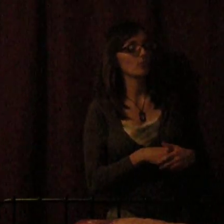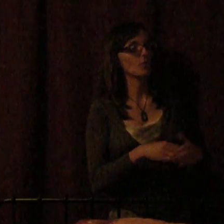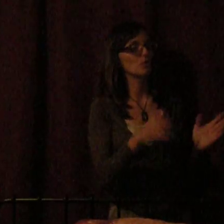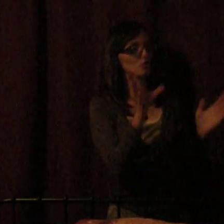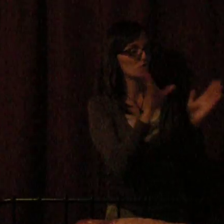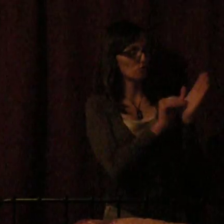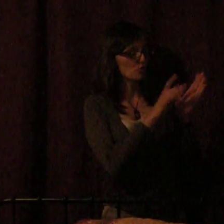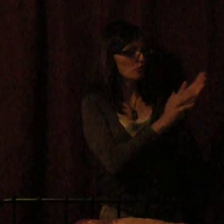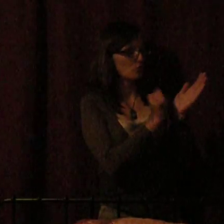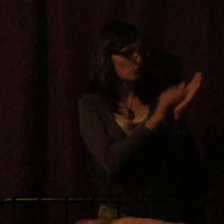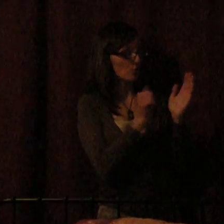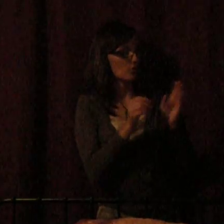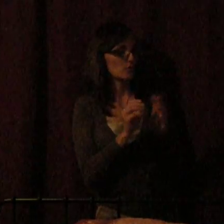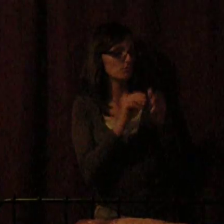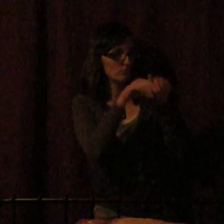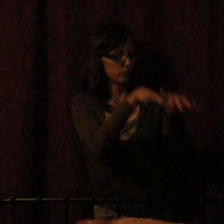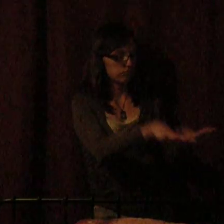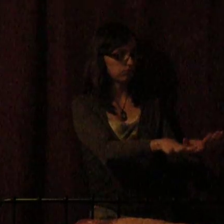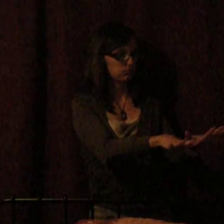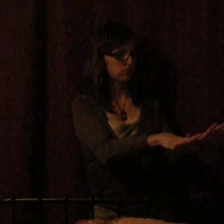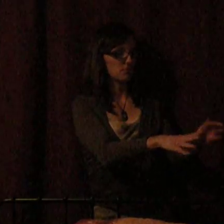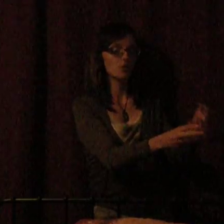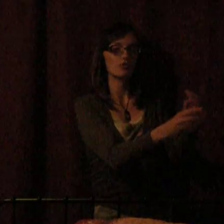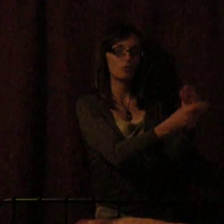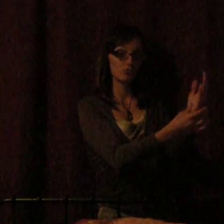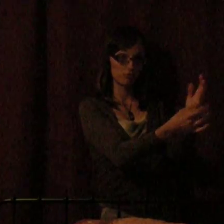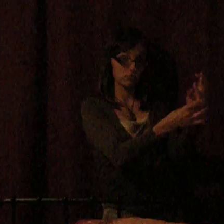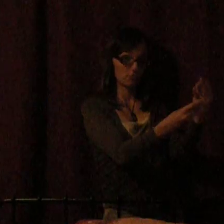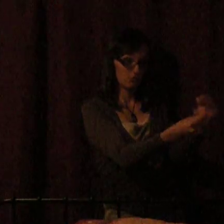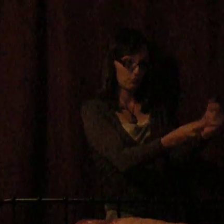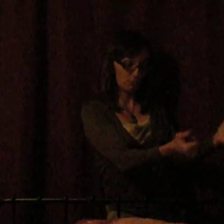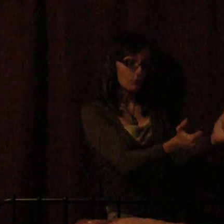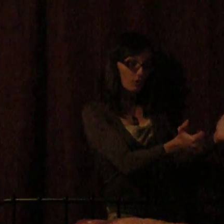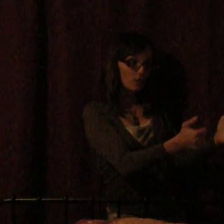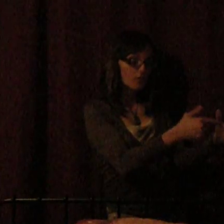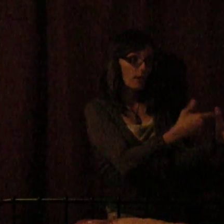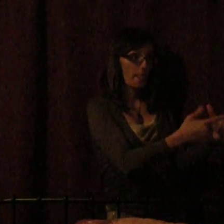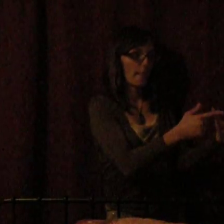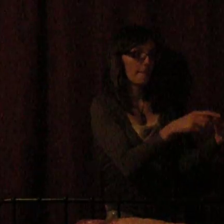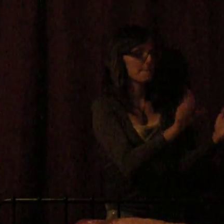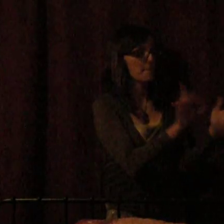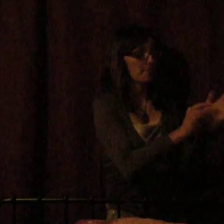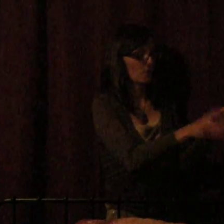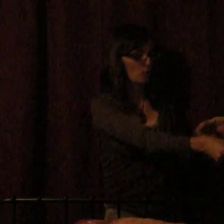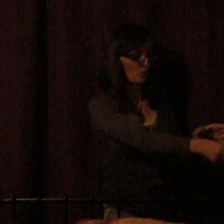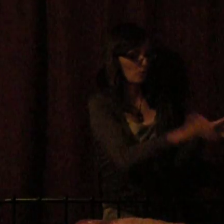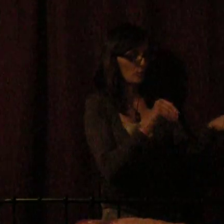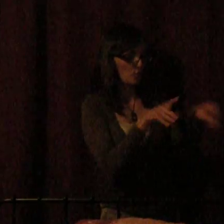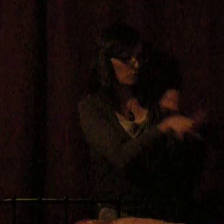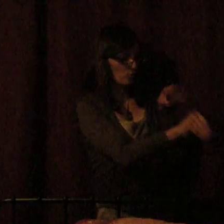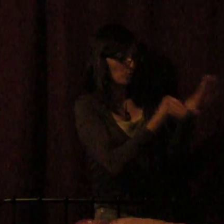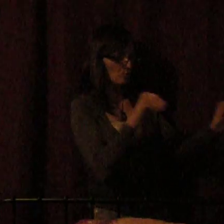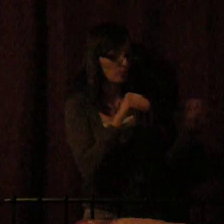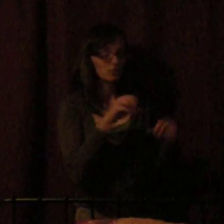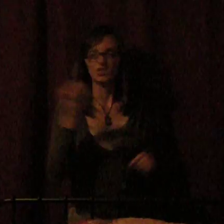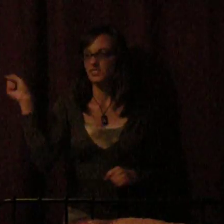keeps the grease with it, and then you can just magnetize it away with a magnet. Yeah, it sounds incredible, but it's